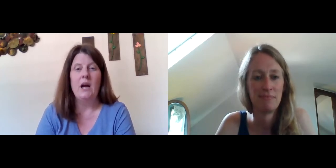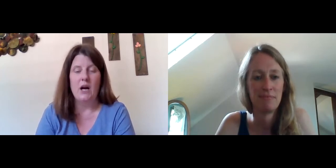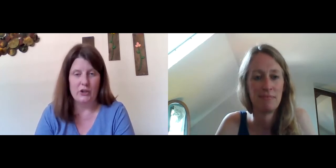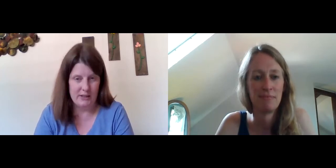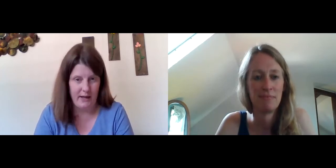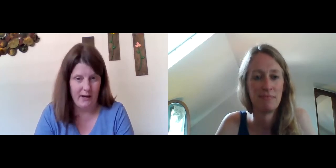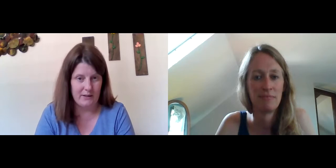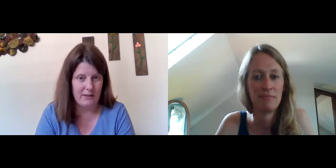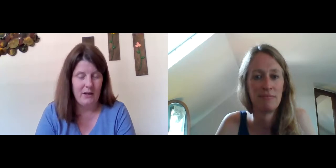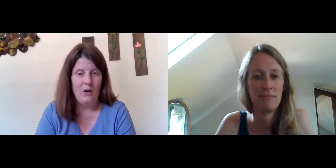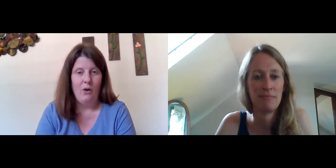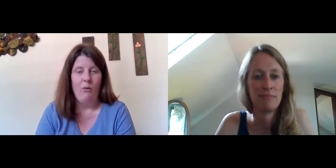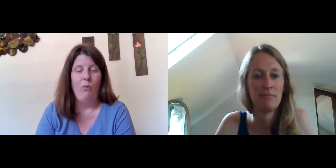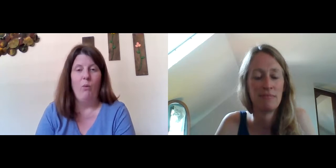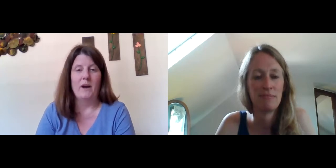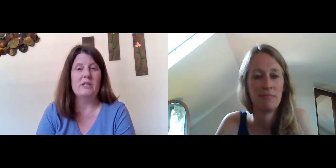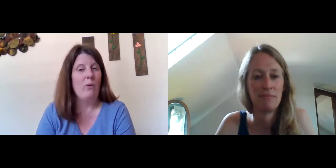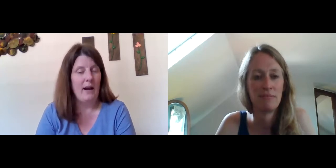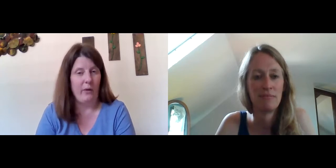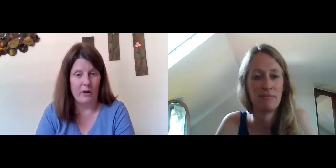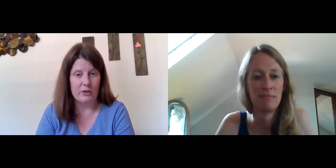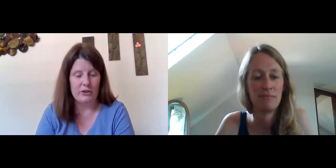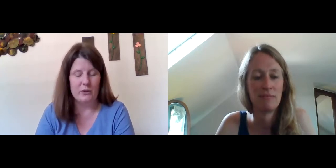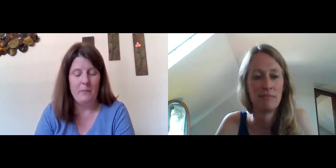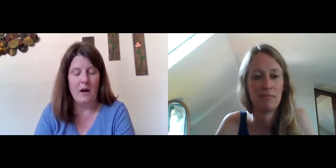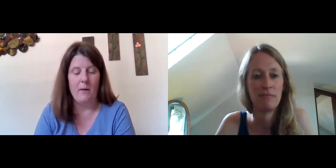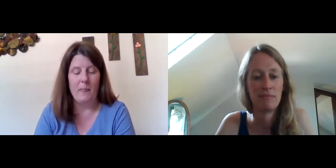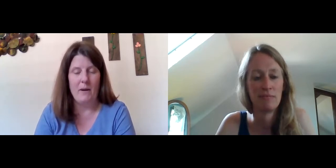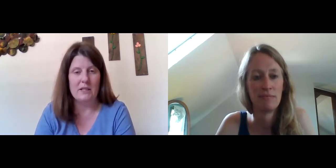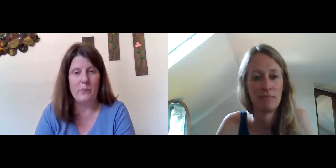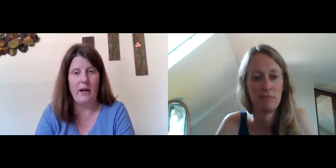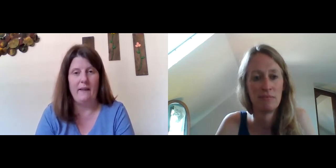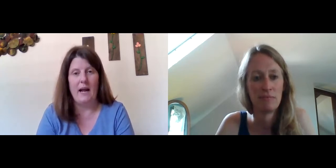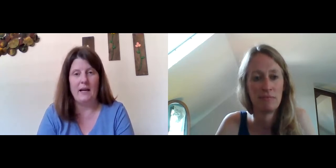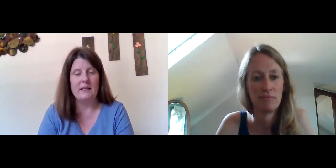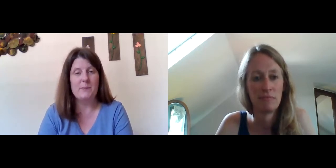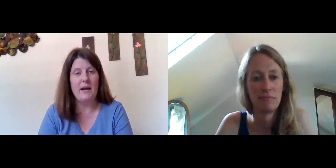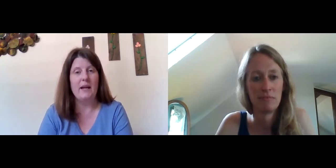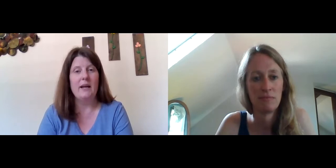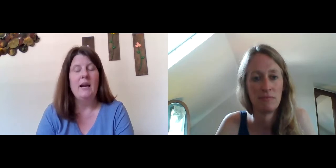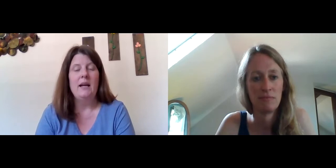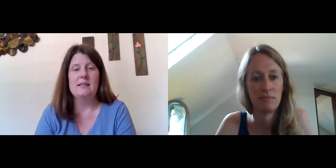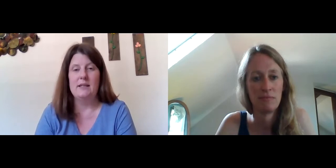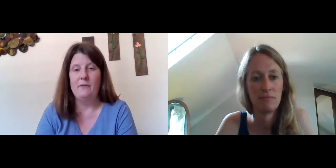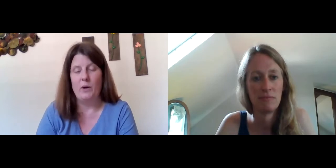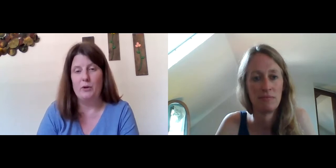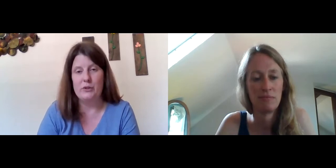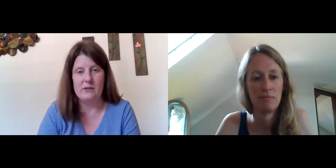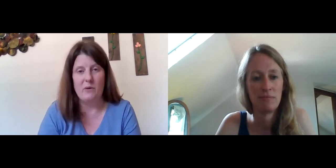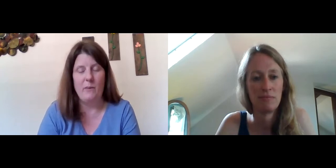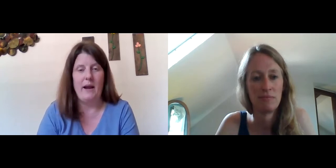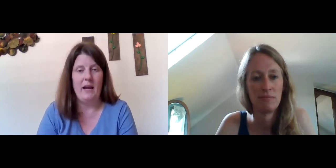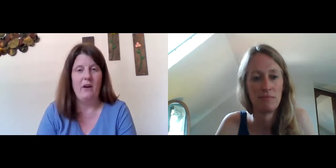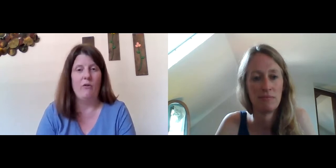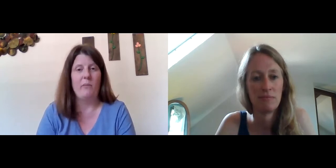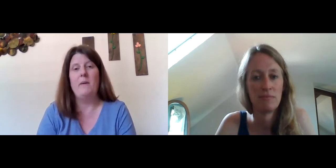totally understand what is going on around you. The best way that I can explain it is if what I'm going to do is I'm